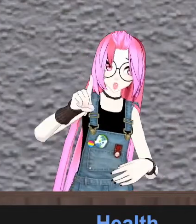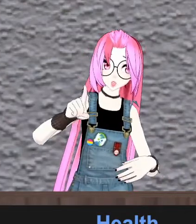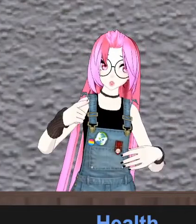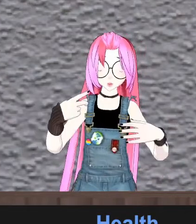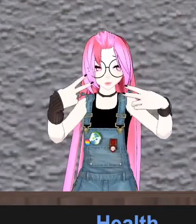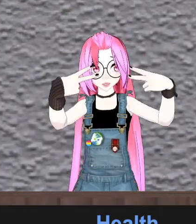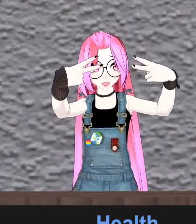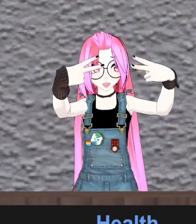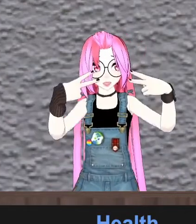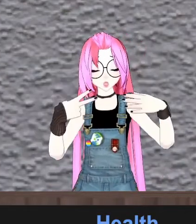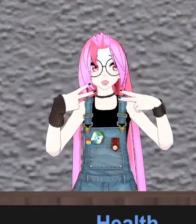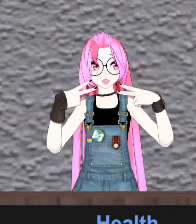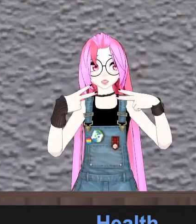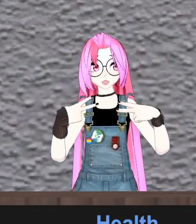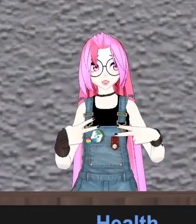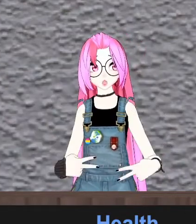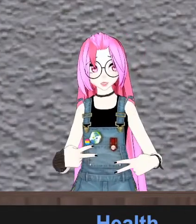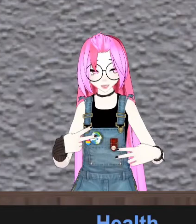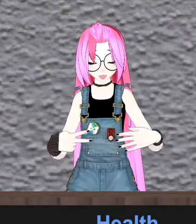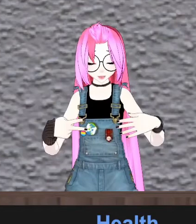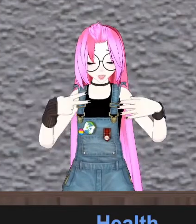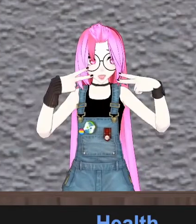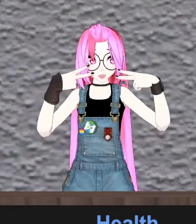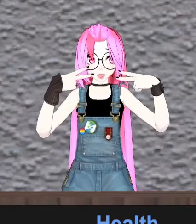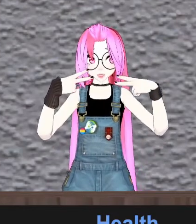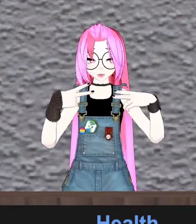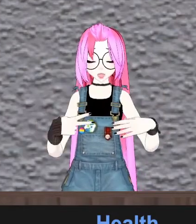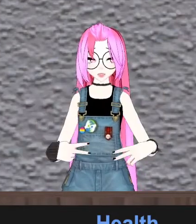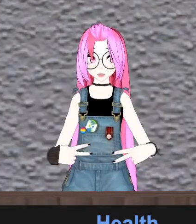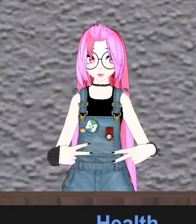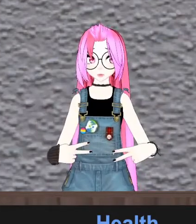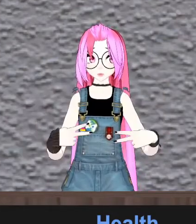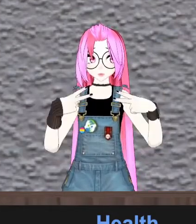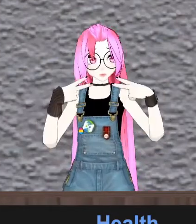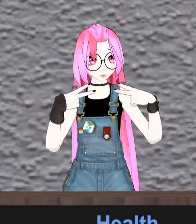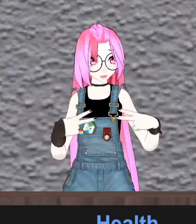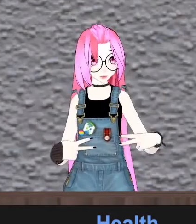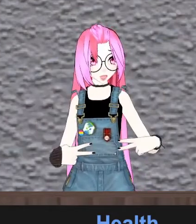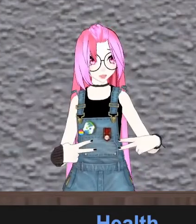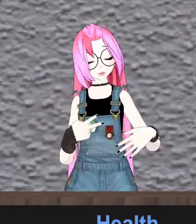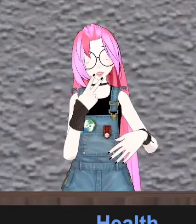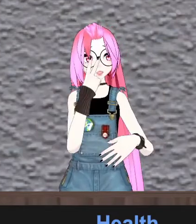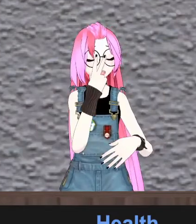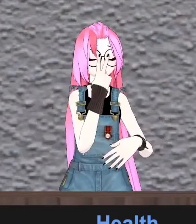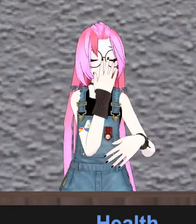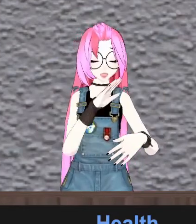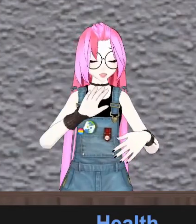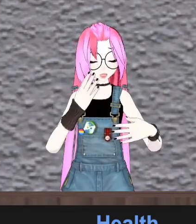health, it's going to be with 2 H hands, and you go straight down like this. Health. Health. So you're like smoking is bad